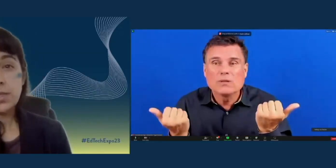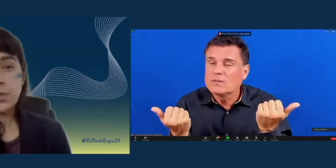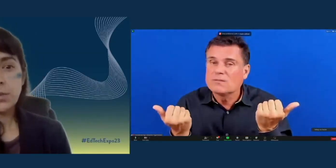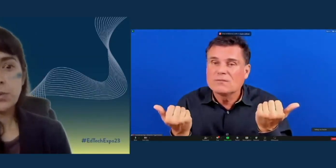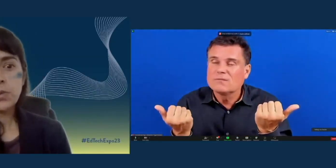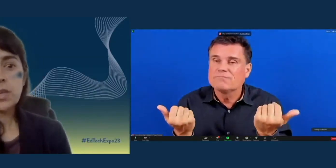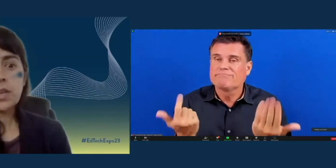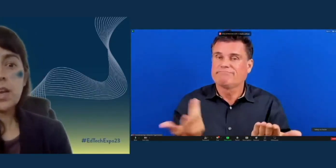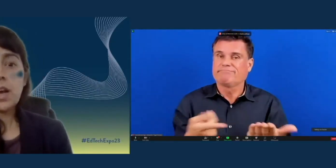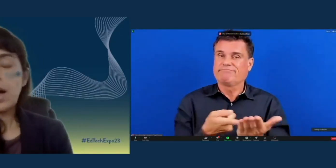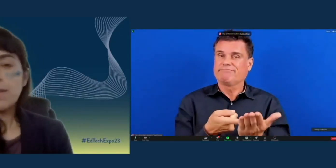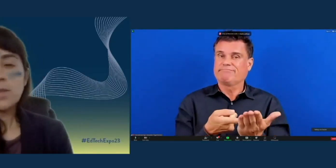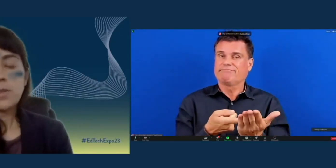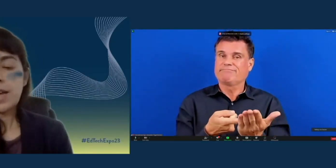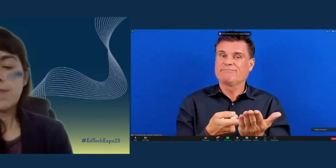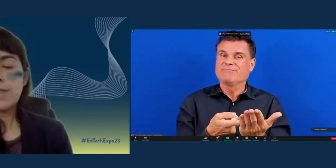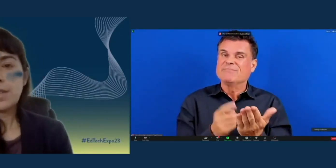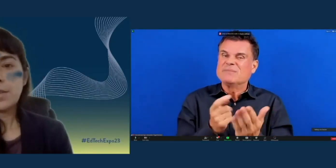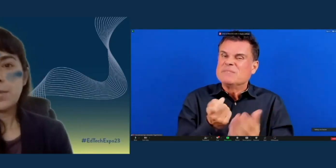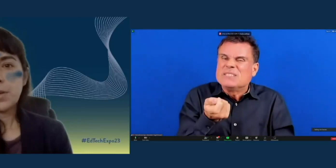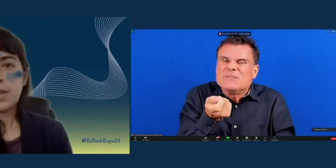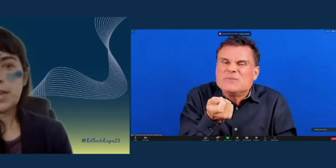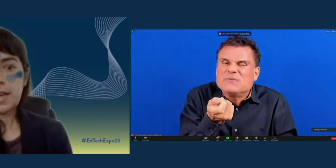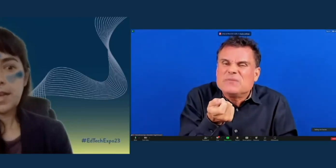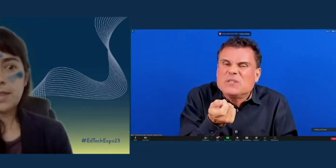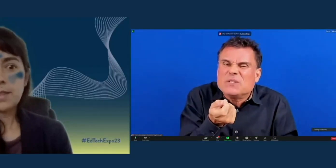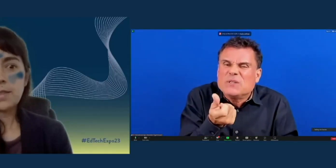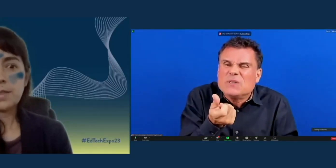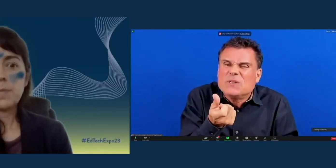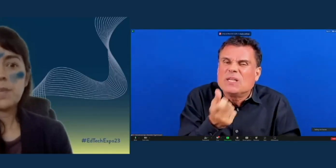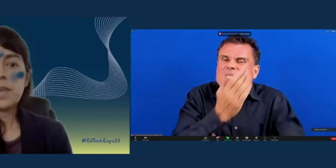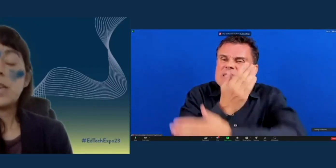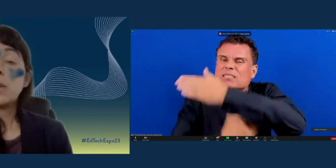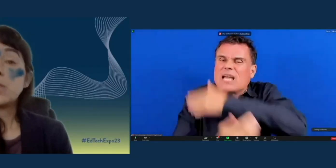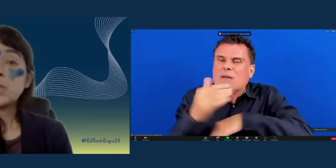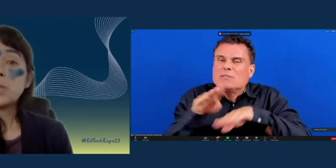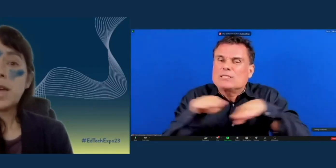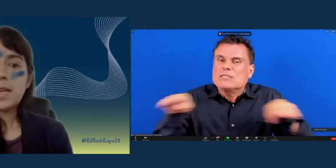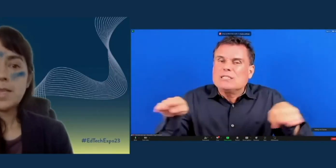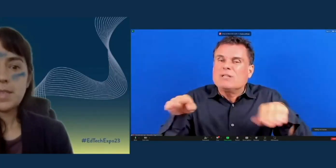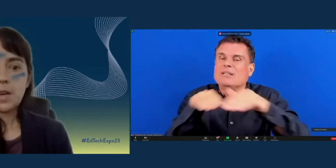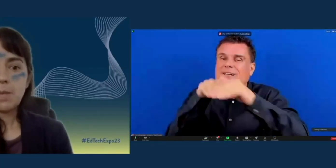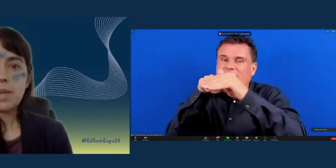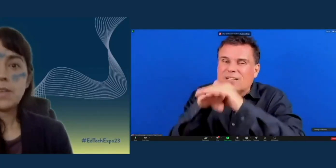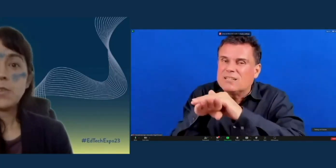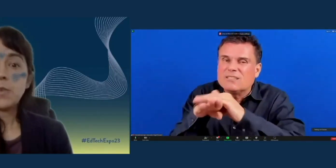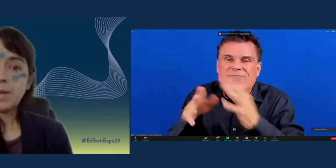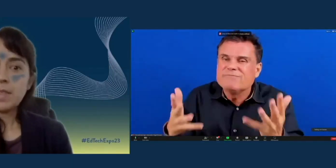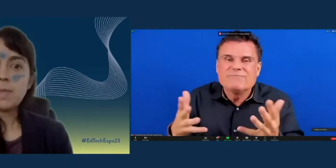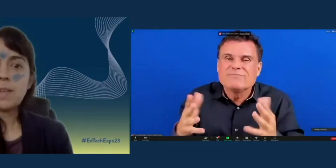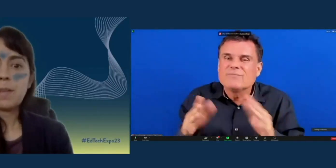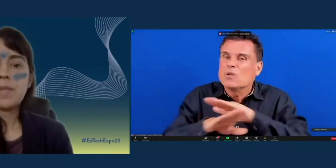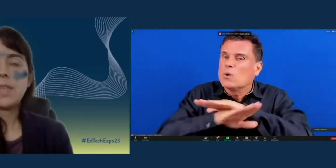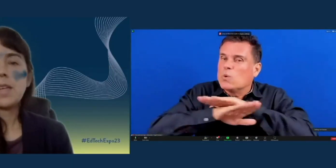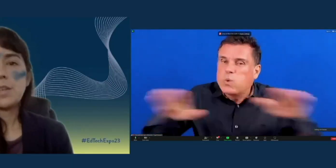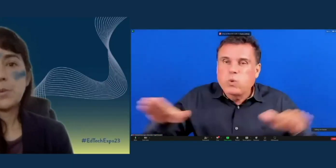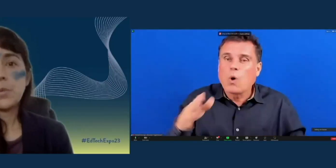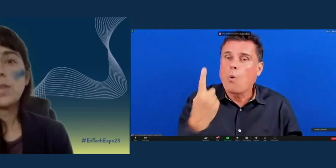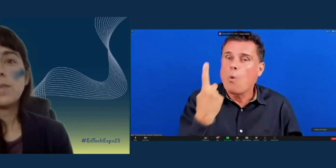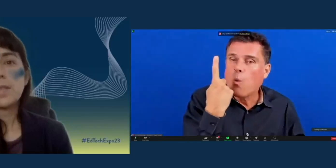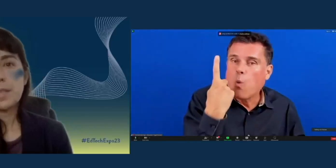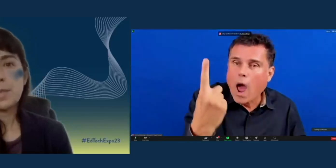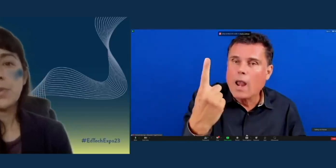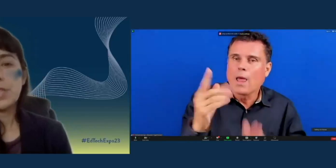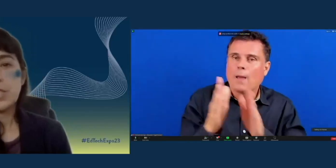attend schools often do not have a single book they can access, which is why ACR made driving the development and use